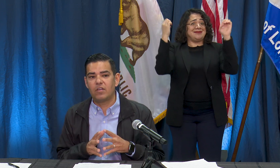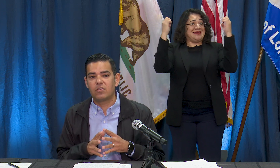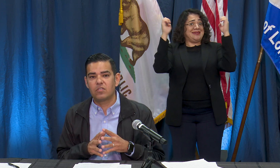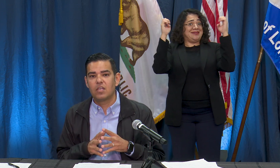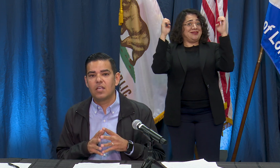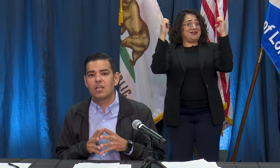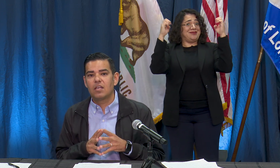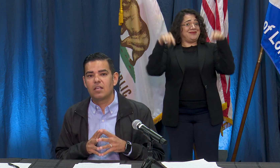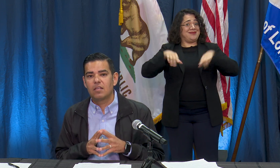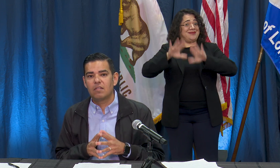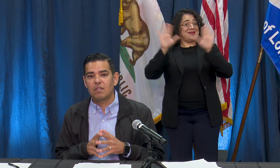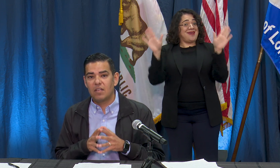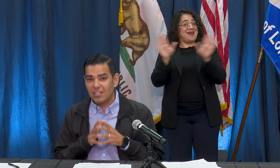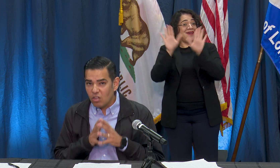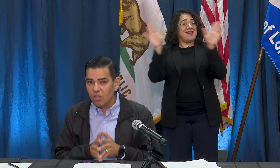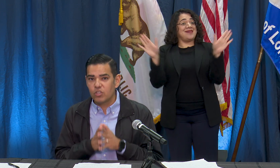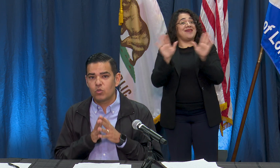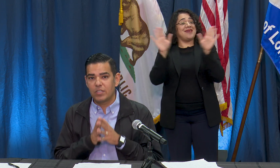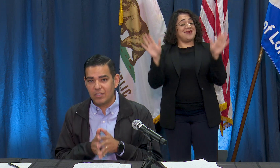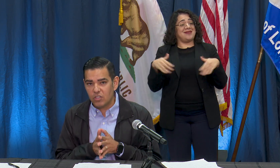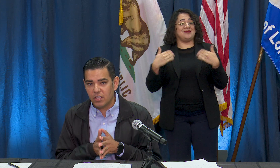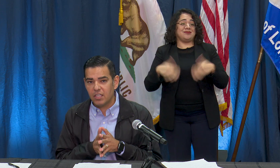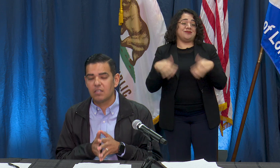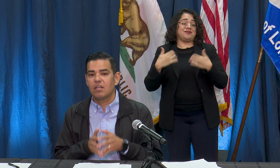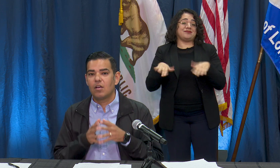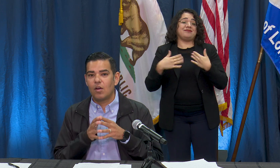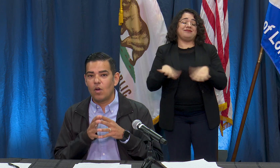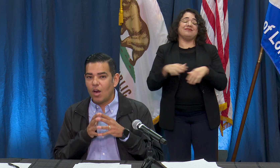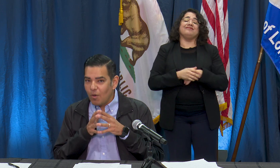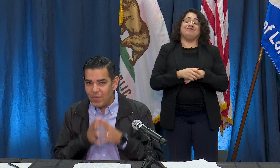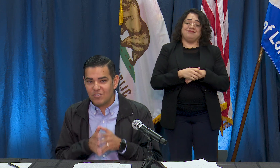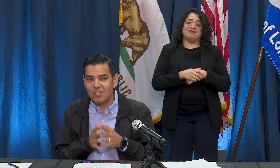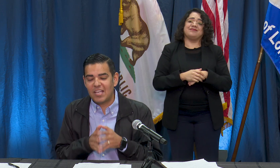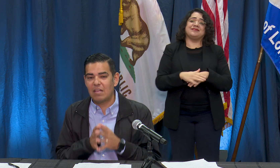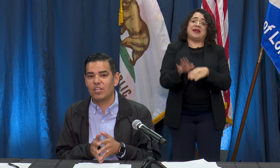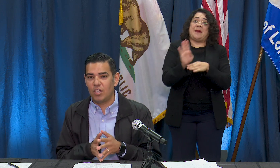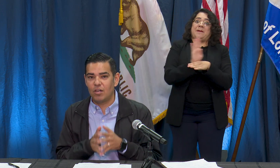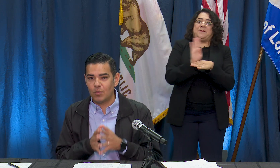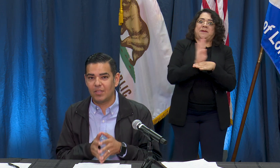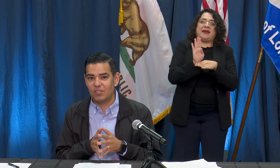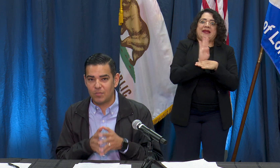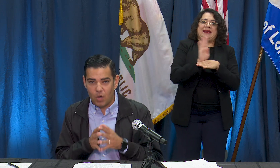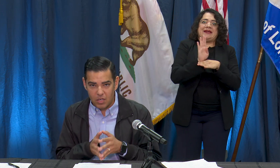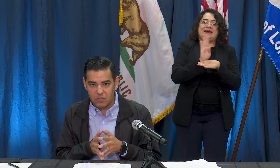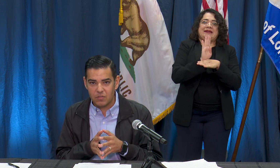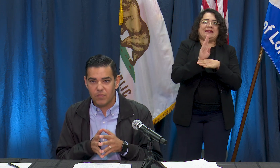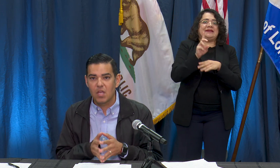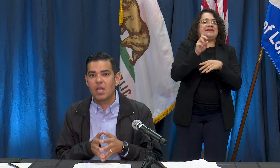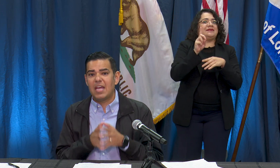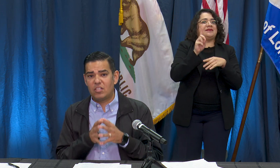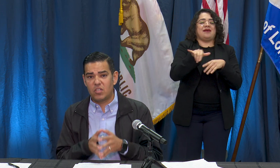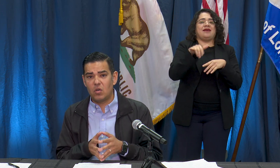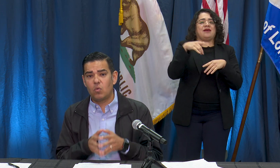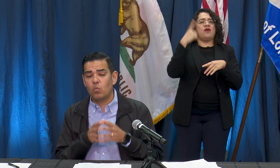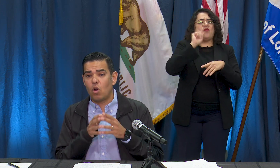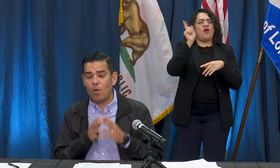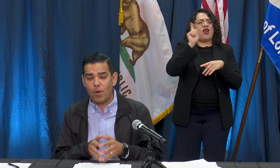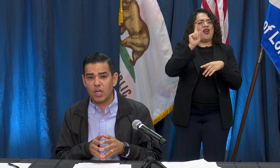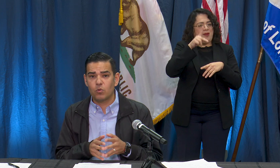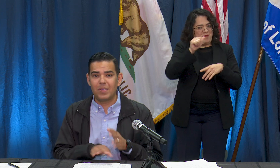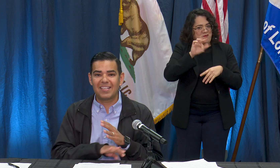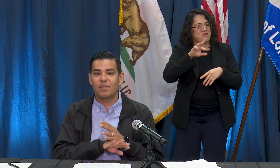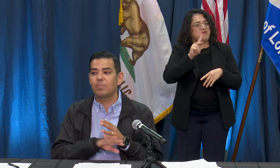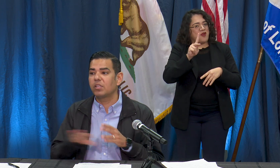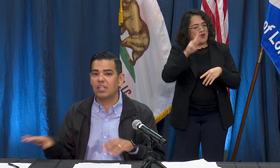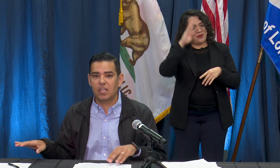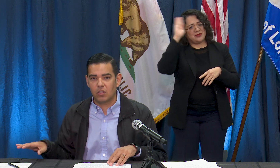for a lot of us, it's also traditionally our busiest day of the year as it relates to parks. And so